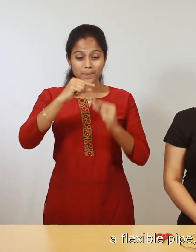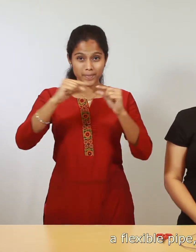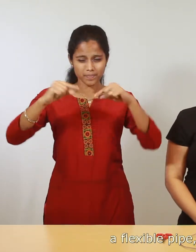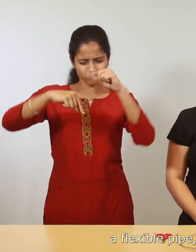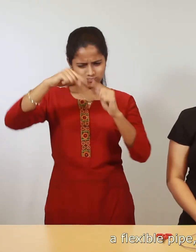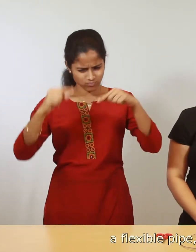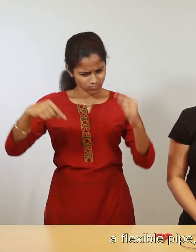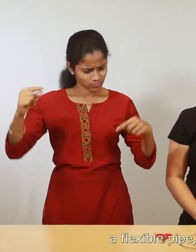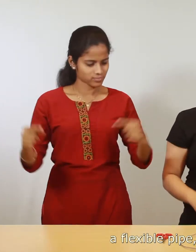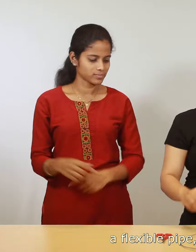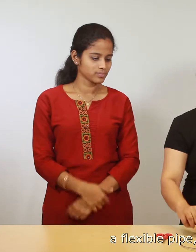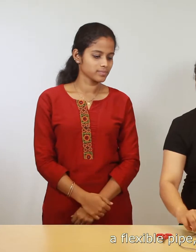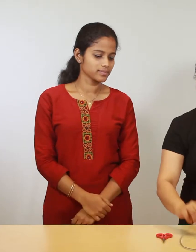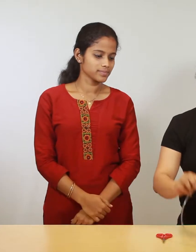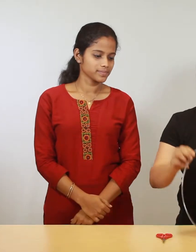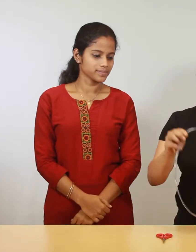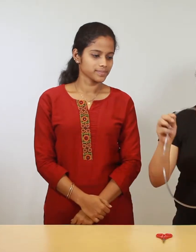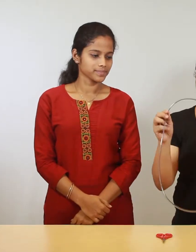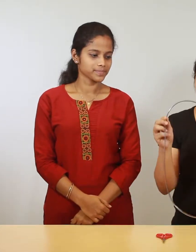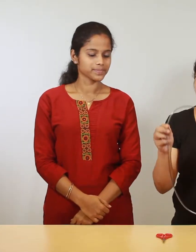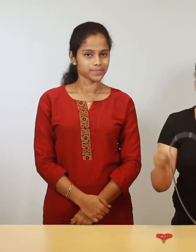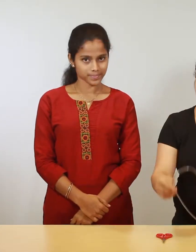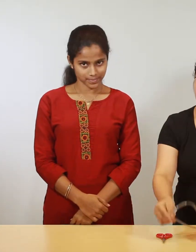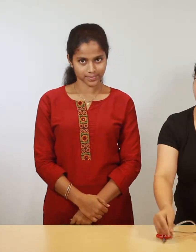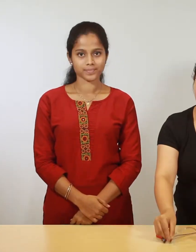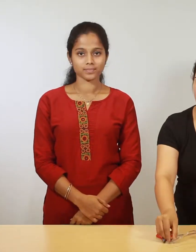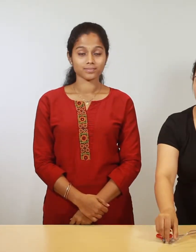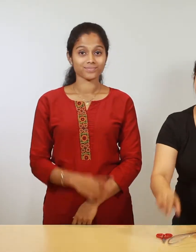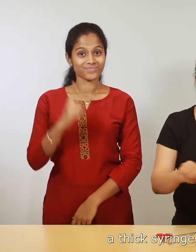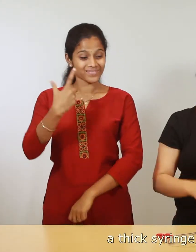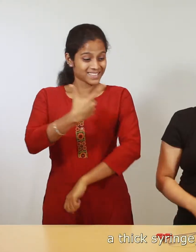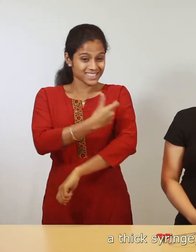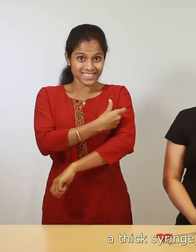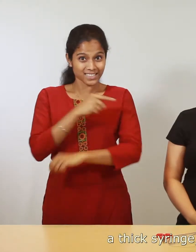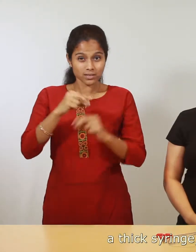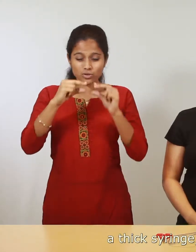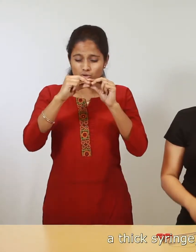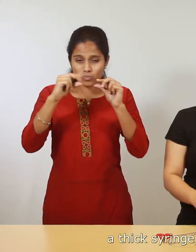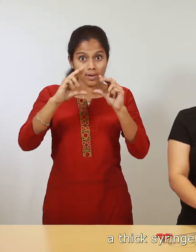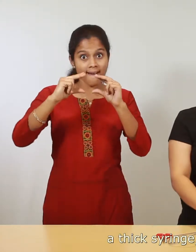A flexible pipe. Hmm. A thick syringe.